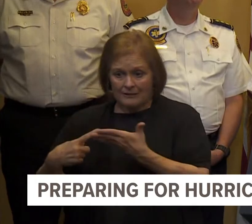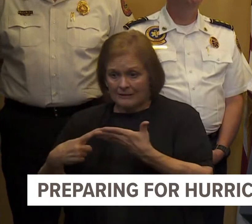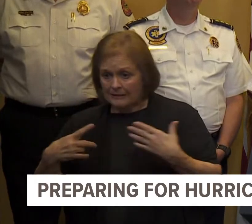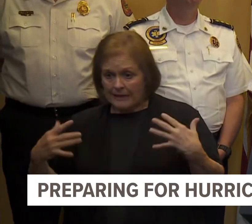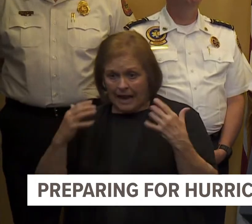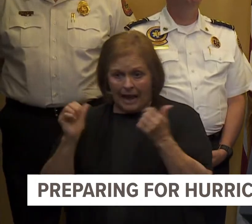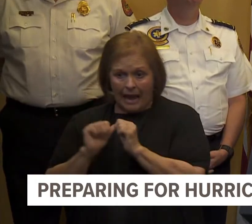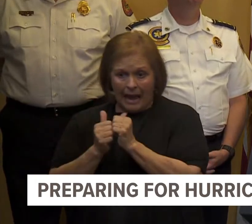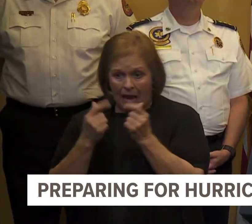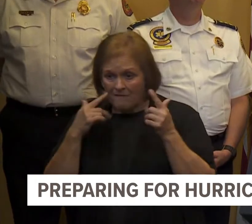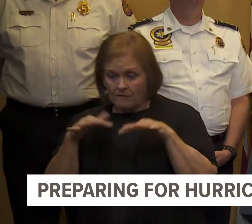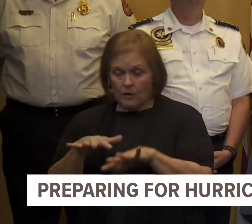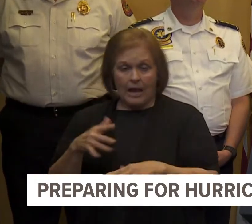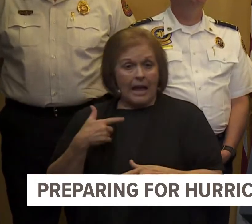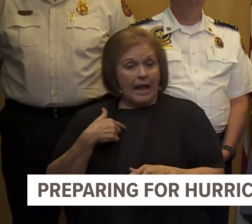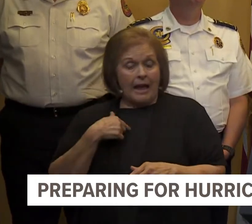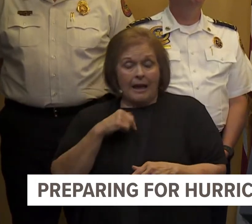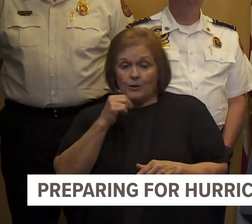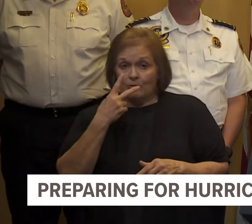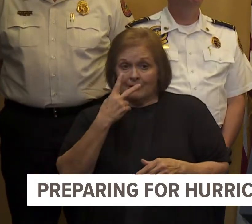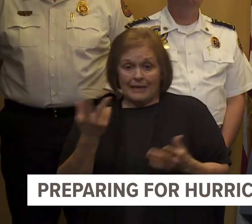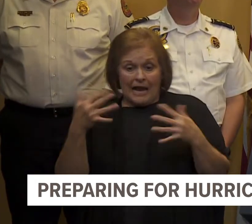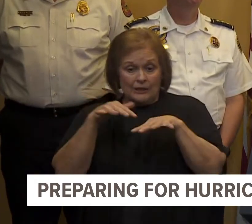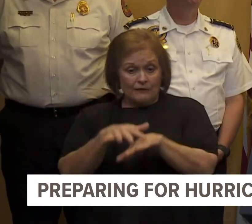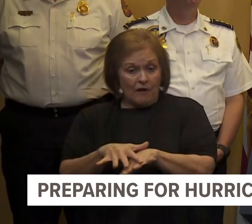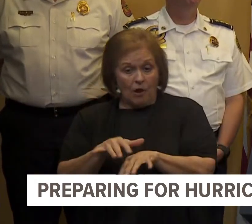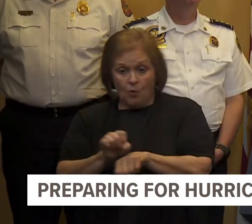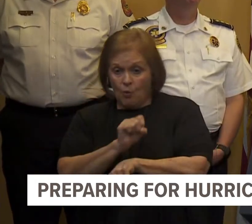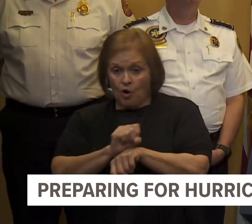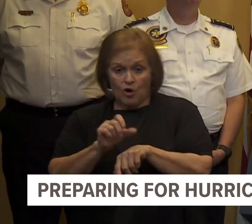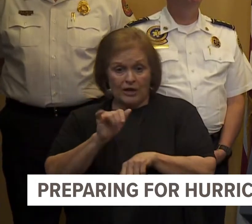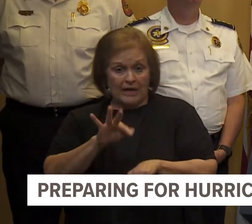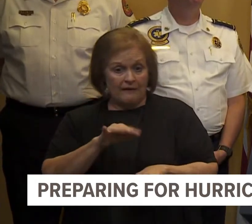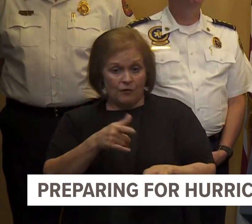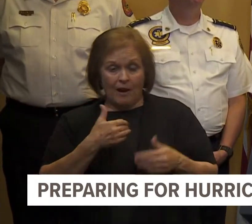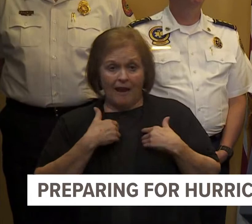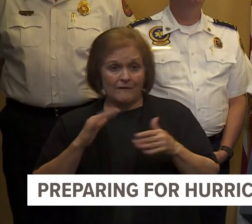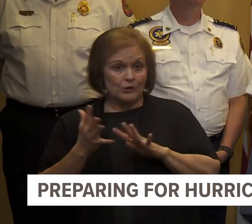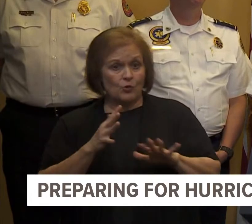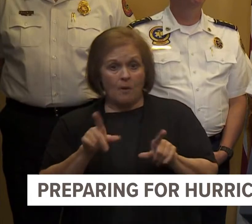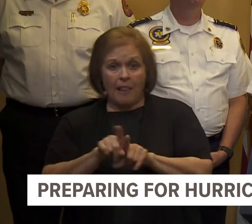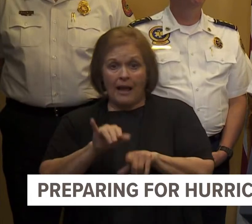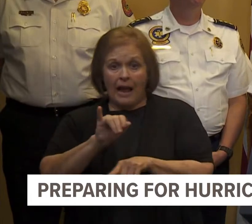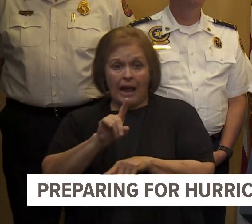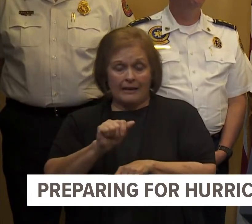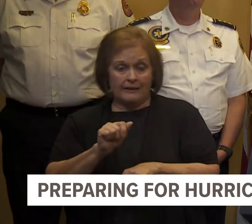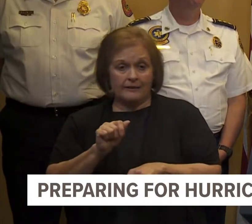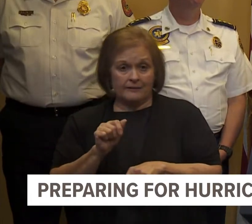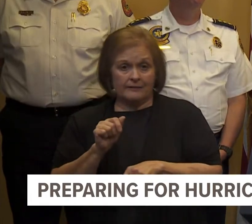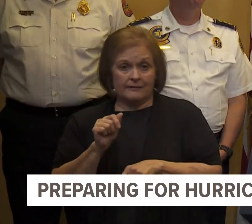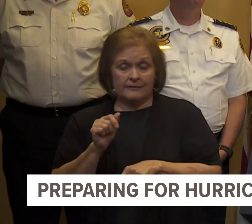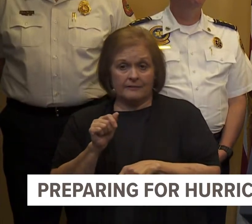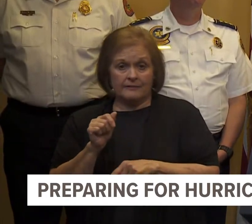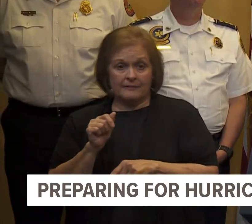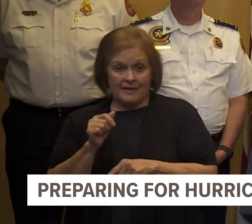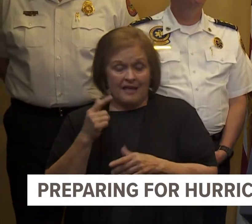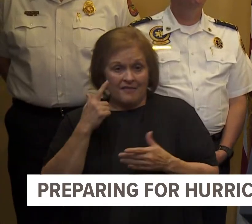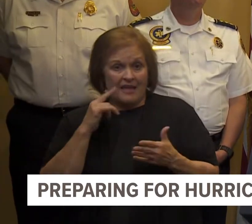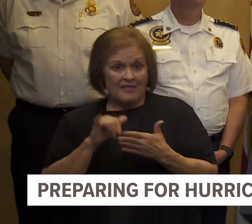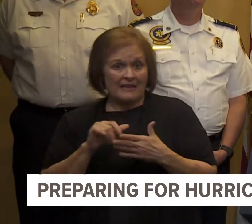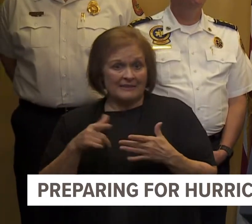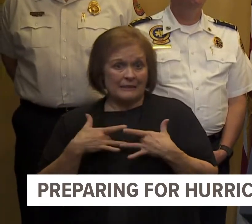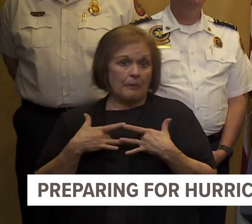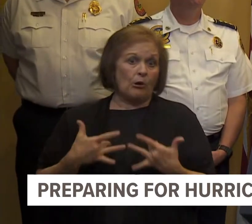see contraflow working in an environment where you have a storm like Ida, which I think is kind of the